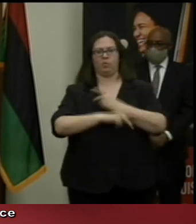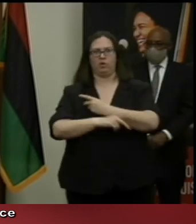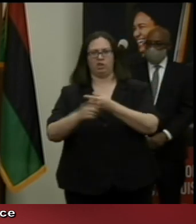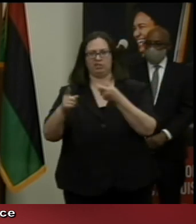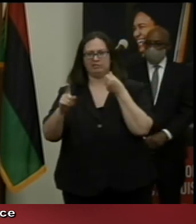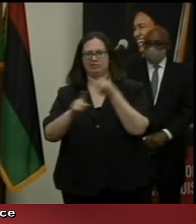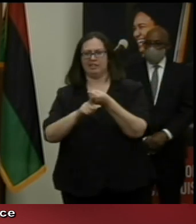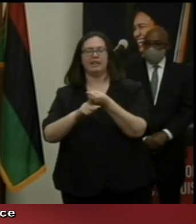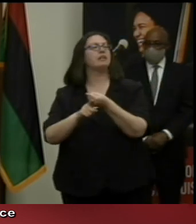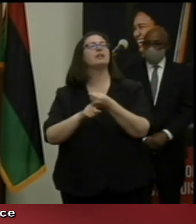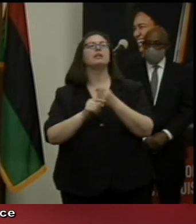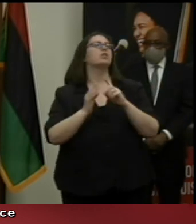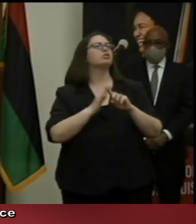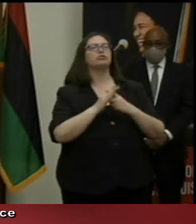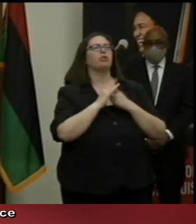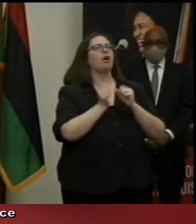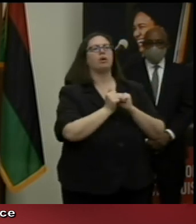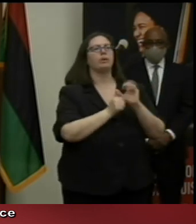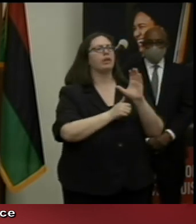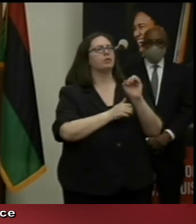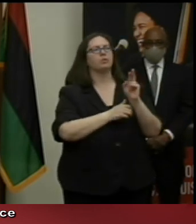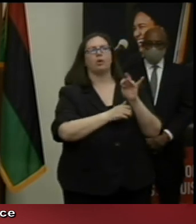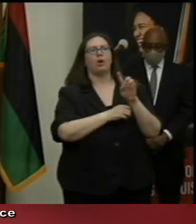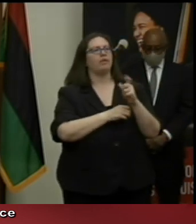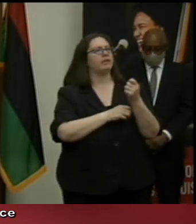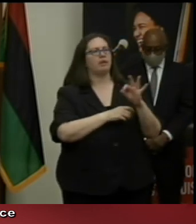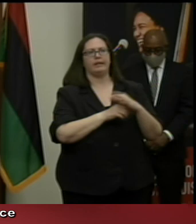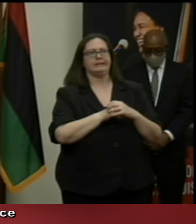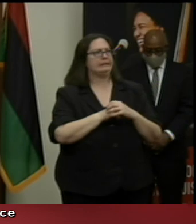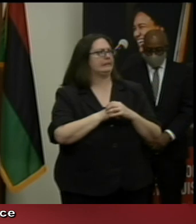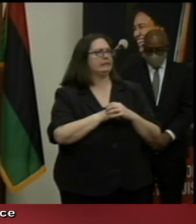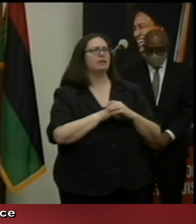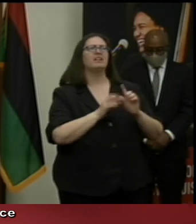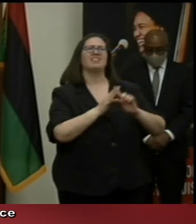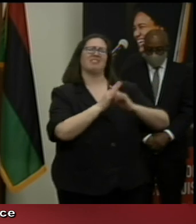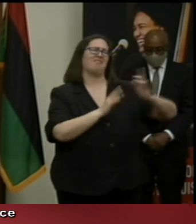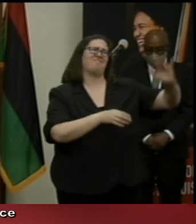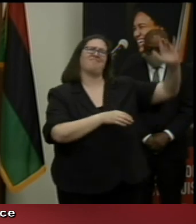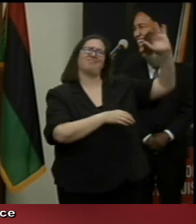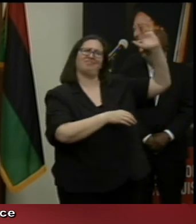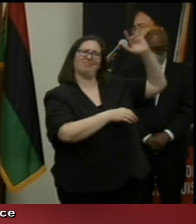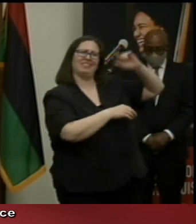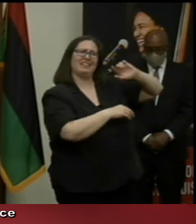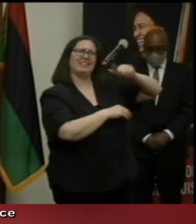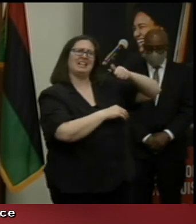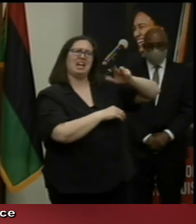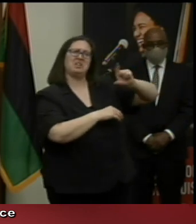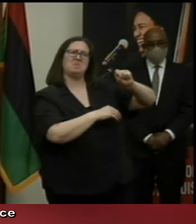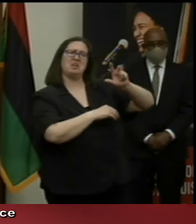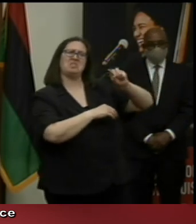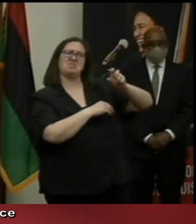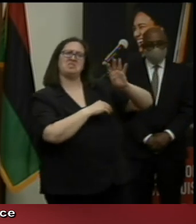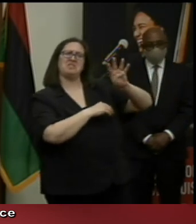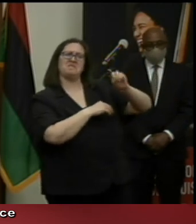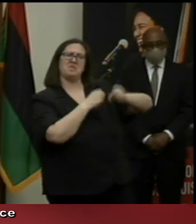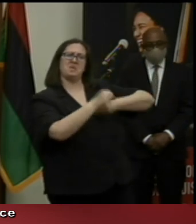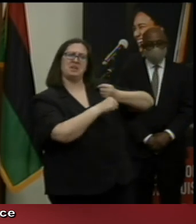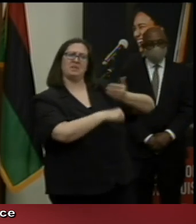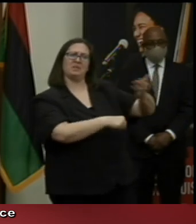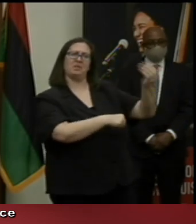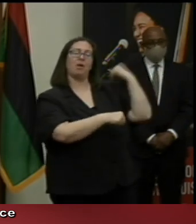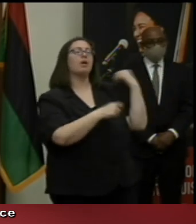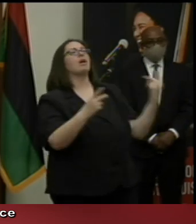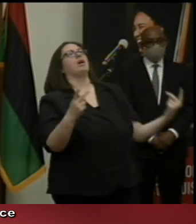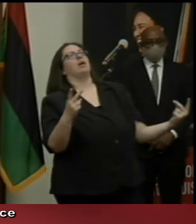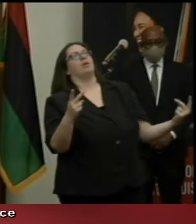with COVID-19. It started decades ago, and it is exacerbated by a